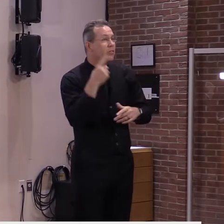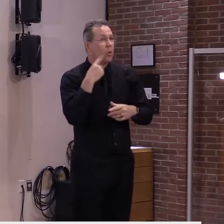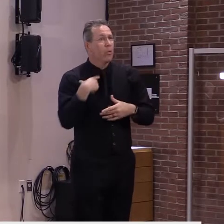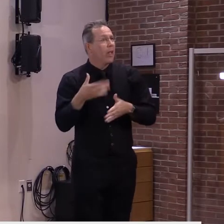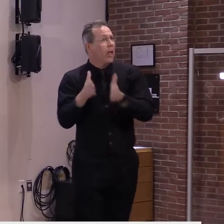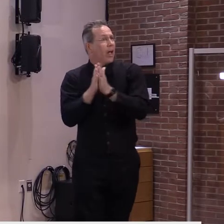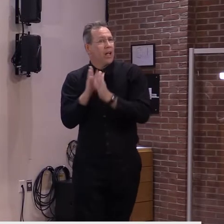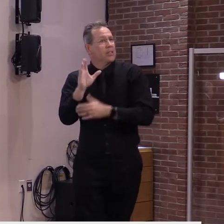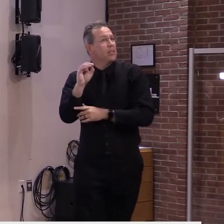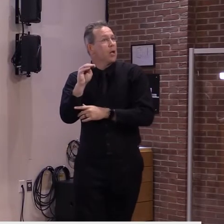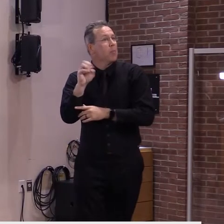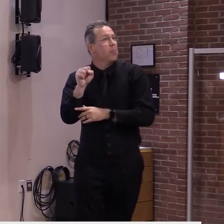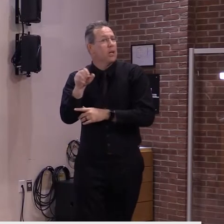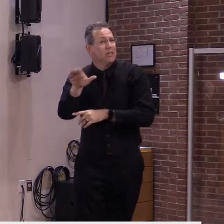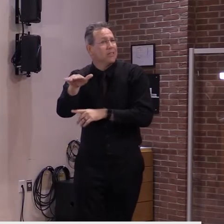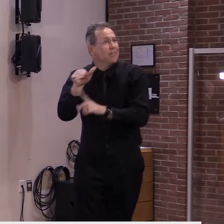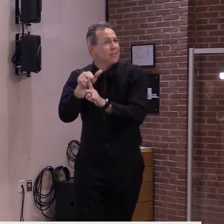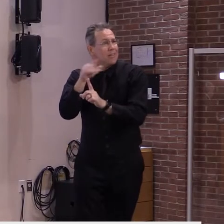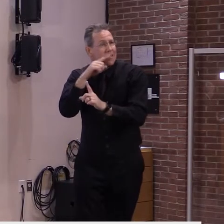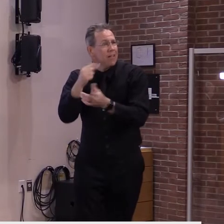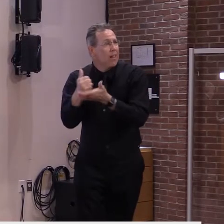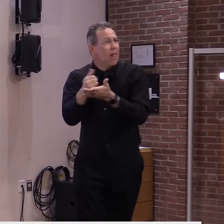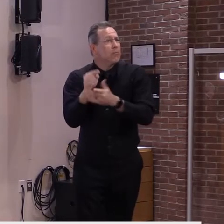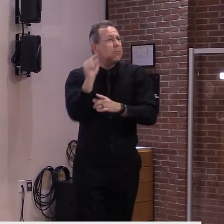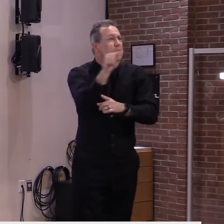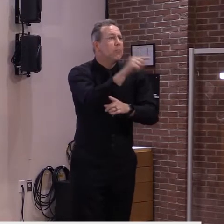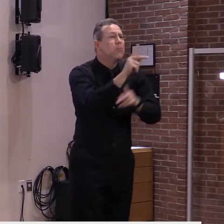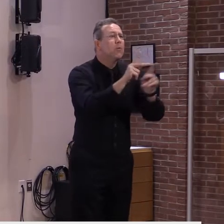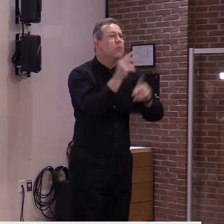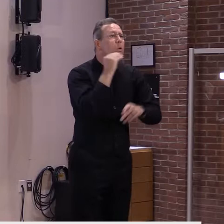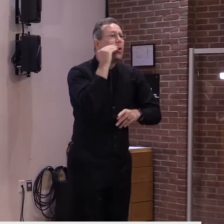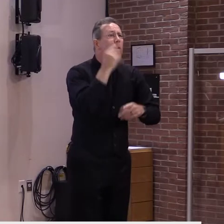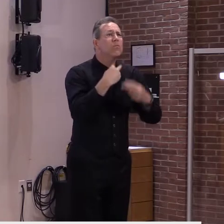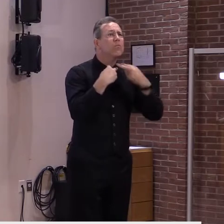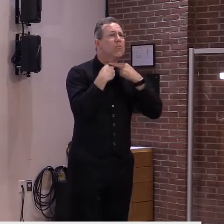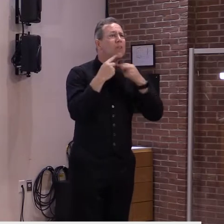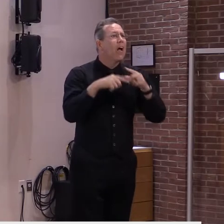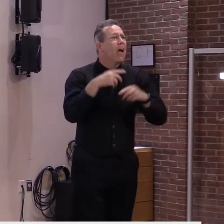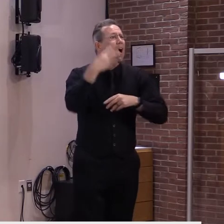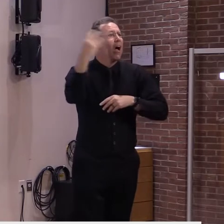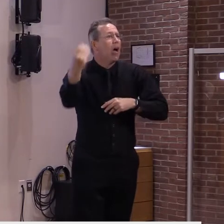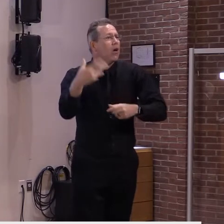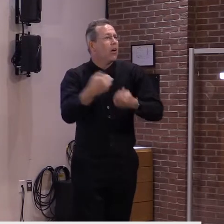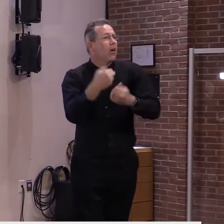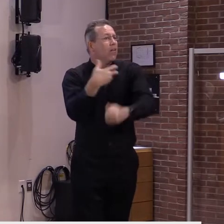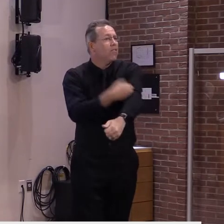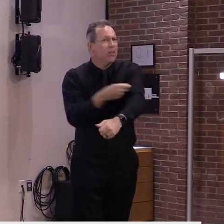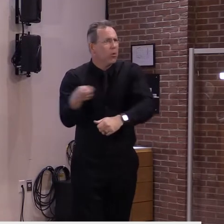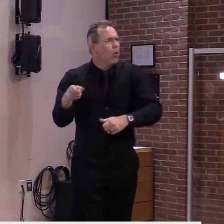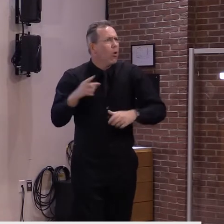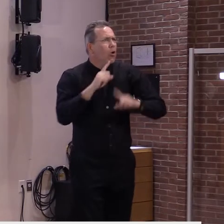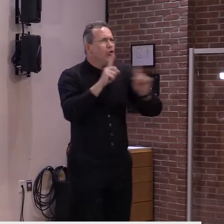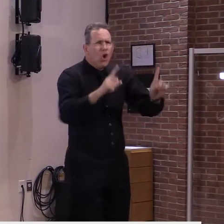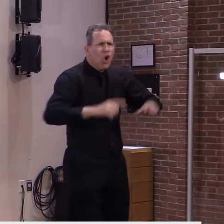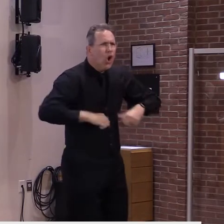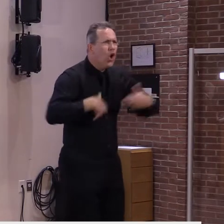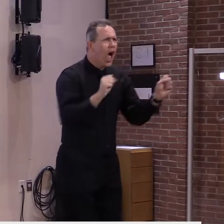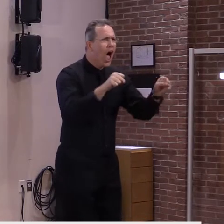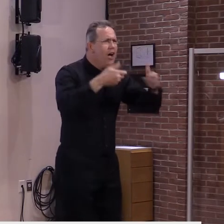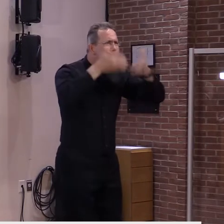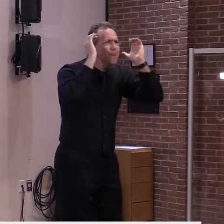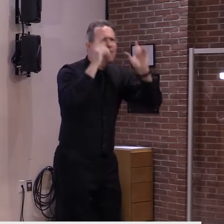Vermonters, they were excited and ready. When we asked them to facilitate mobile clinics, they did